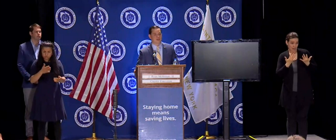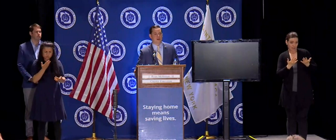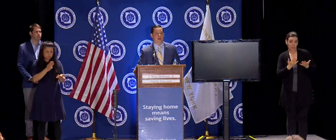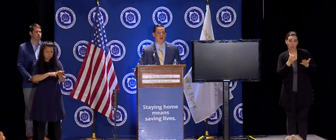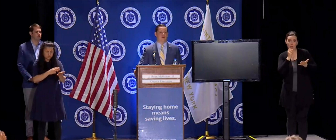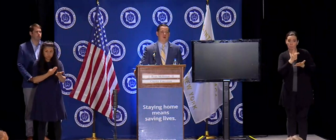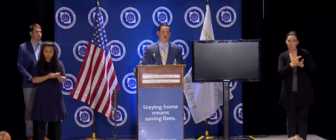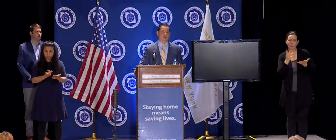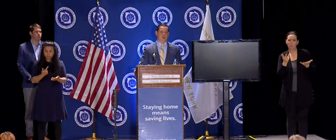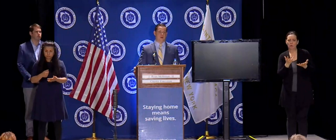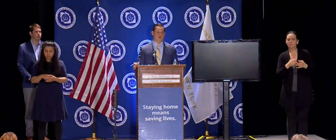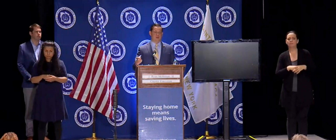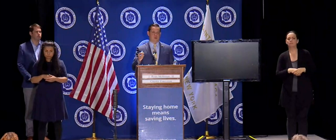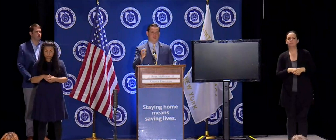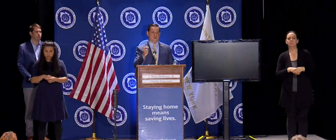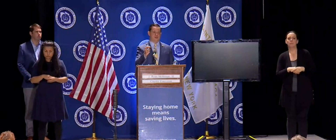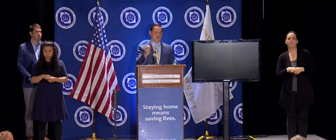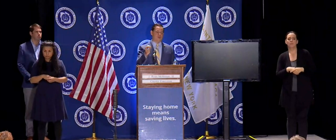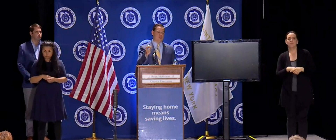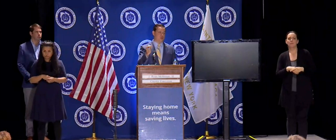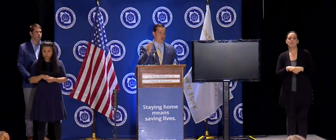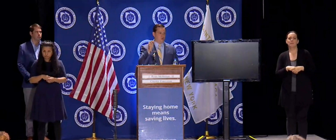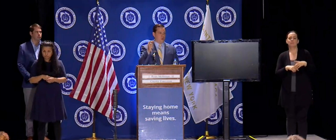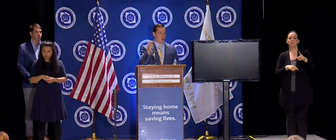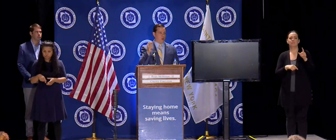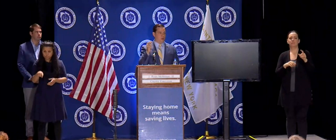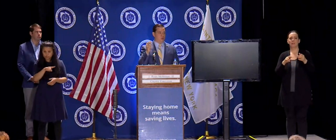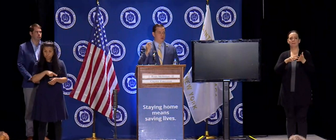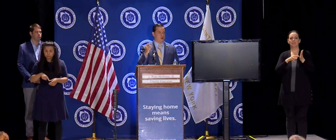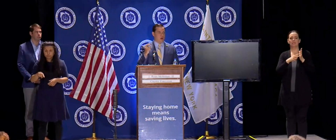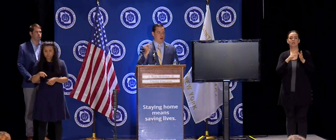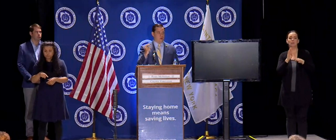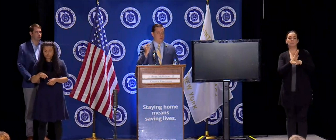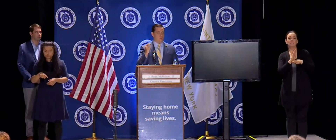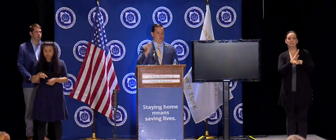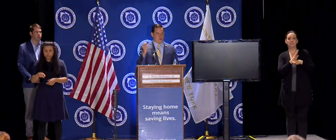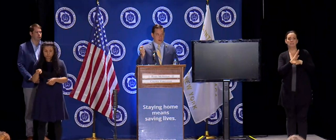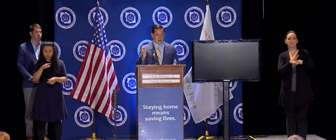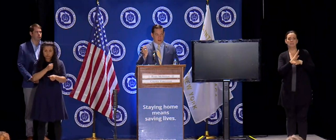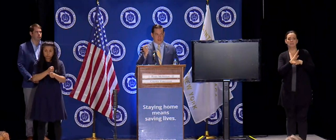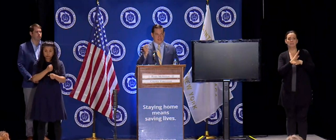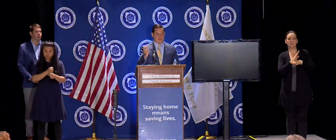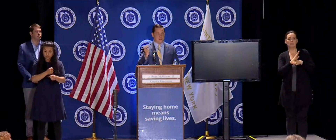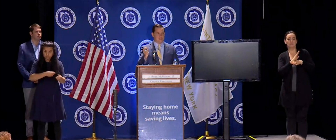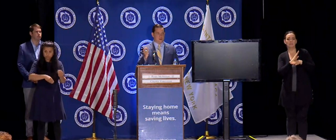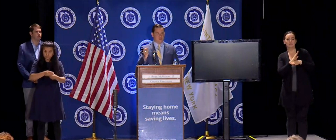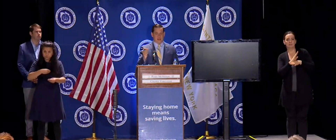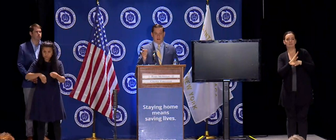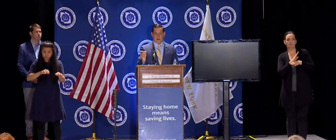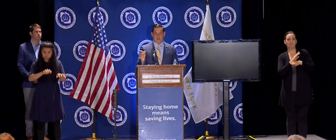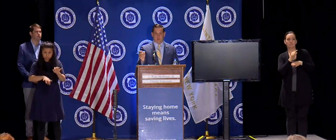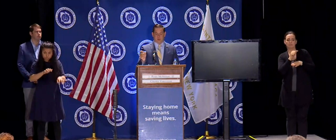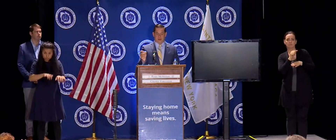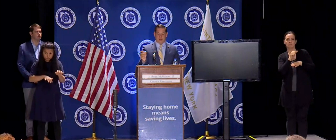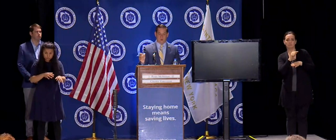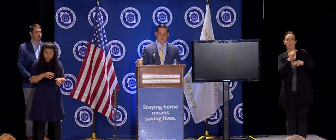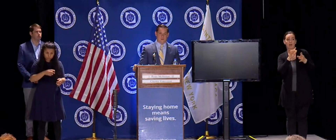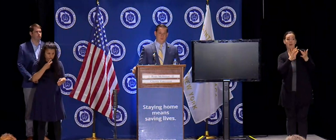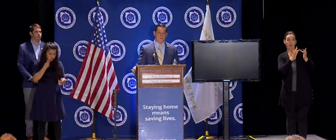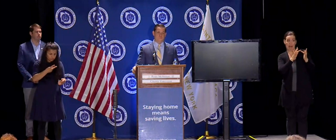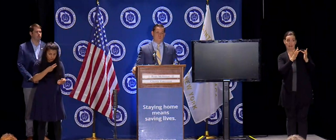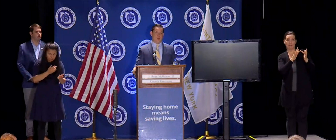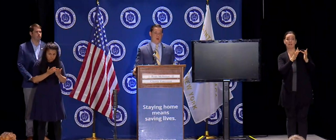means, Terry, they have, these are the businesses that went to New York Forward, went through the guidelines, attested to those guidelines, printed